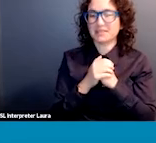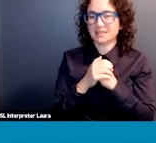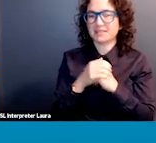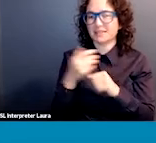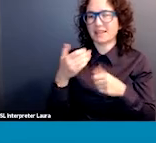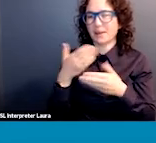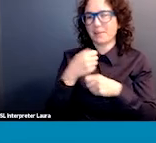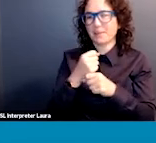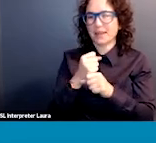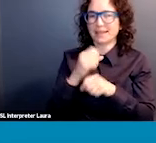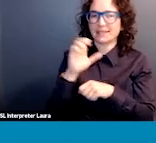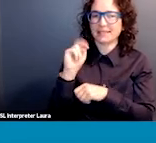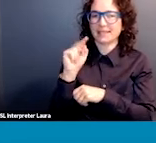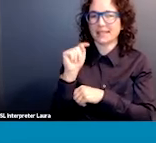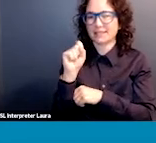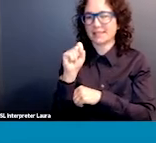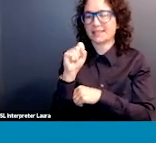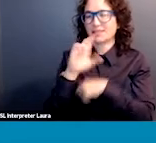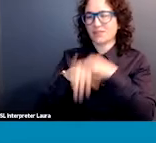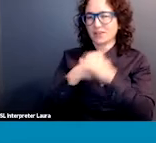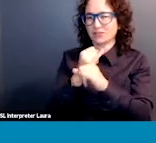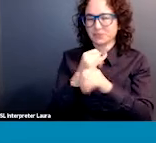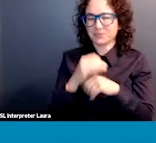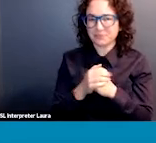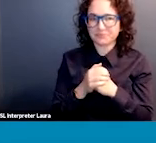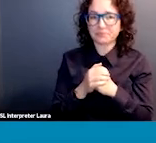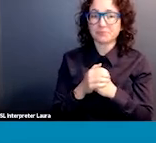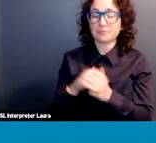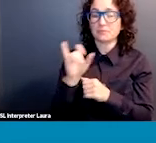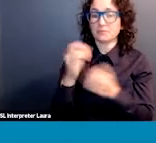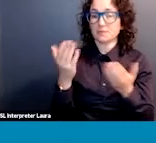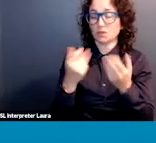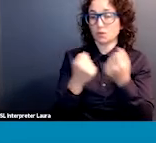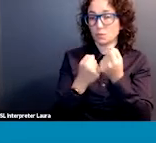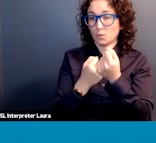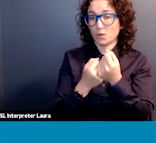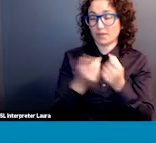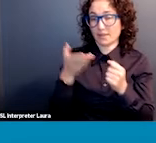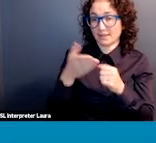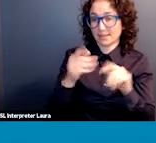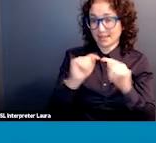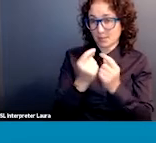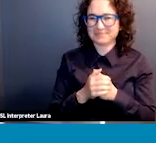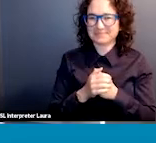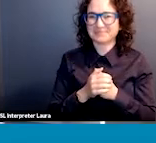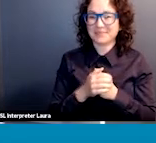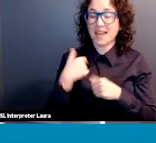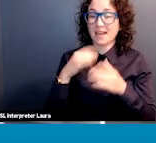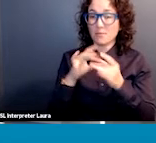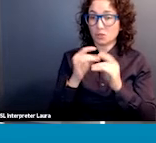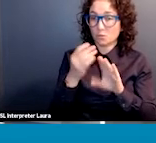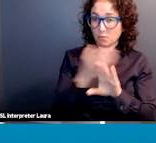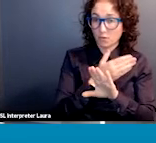Sense International, and here to support the YP2LE team with our events and convenings. Before